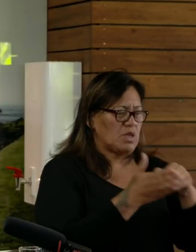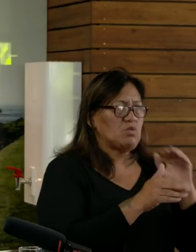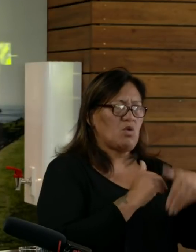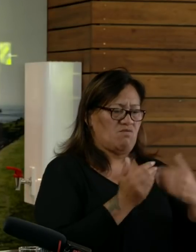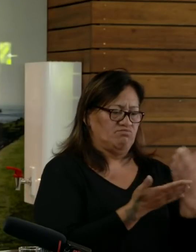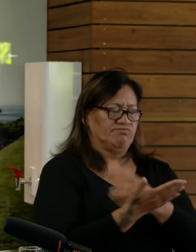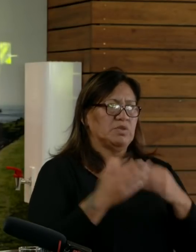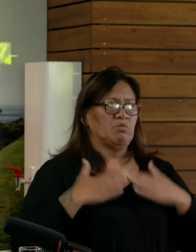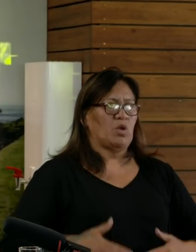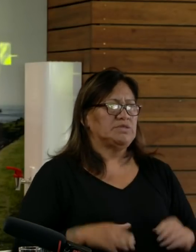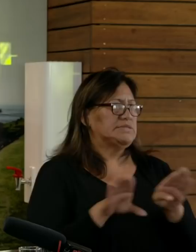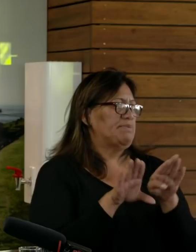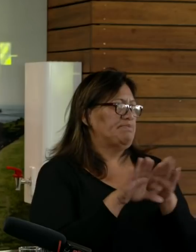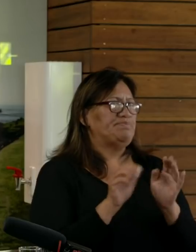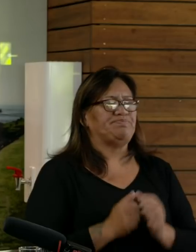recovery efforts.